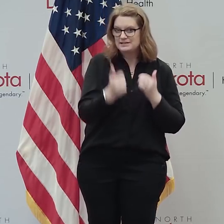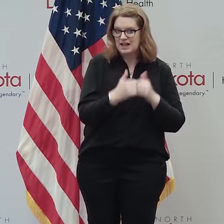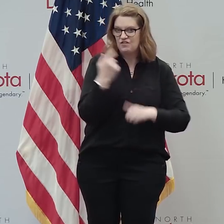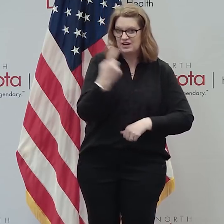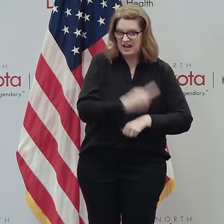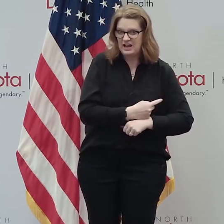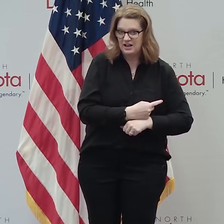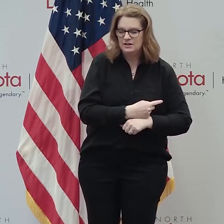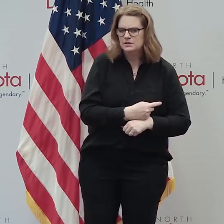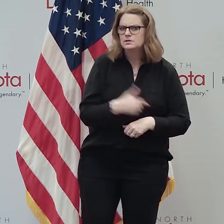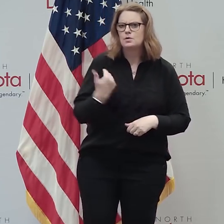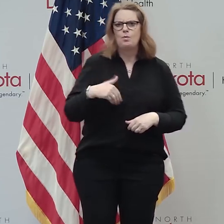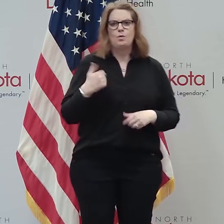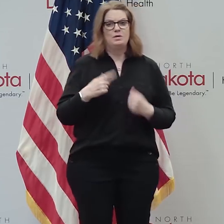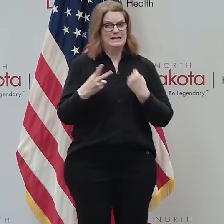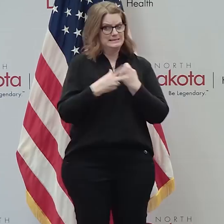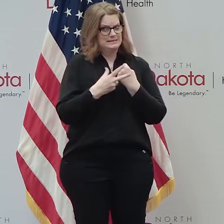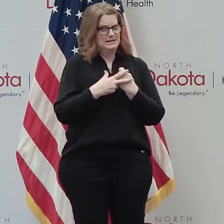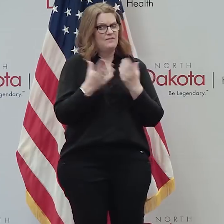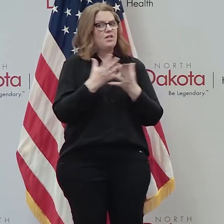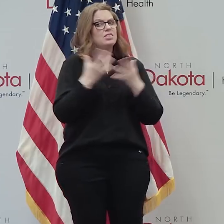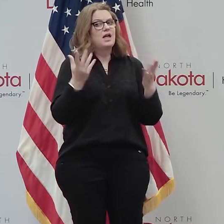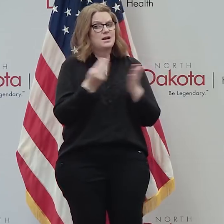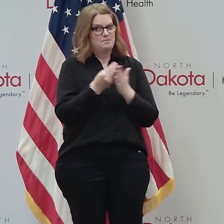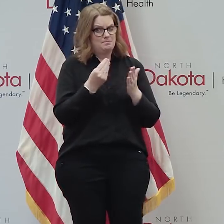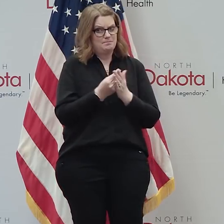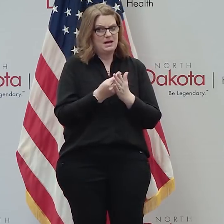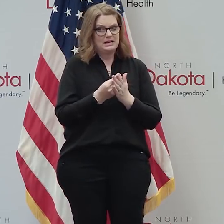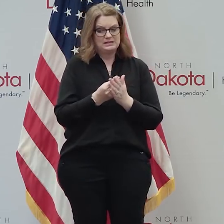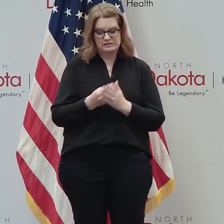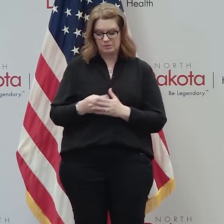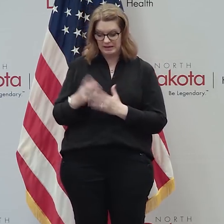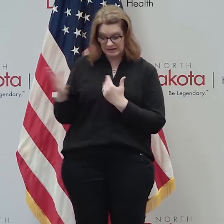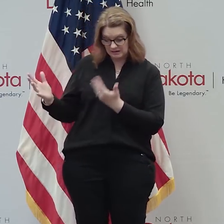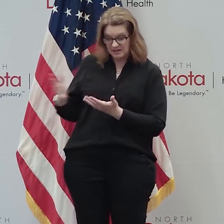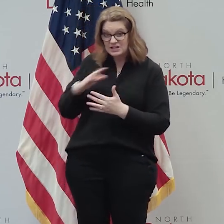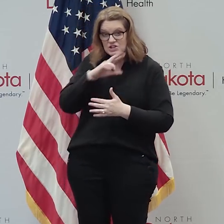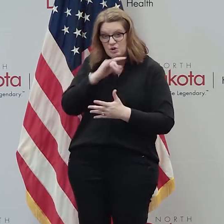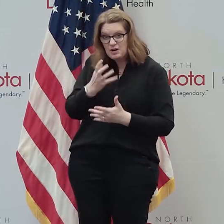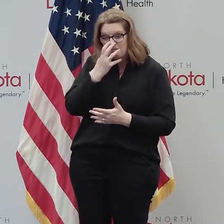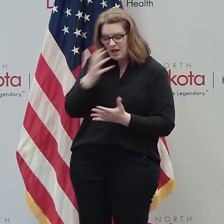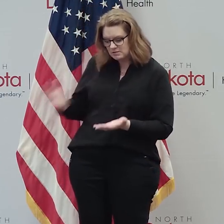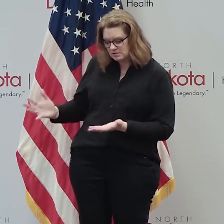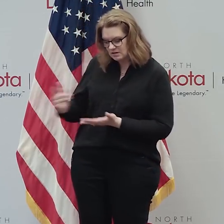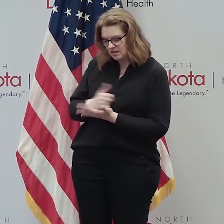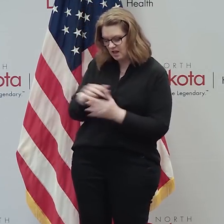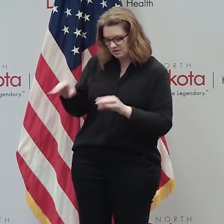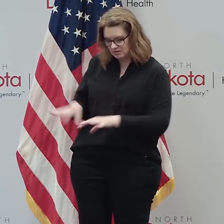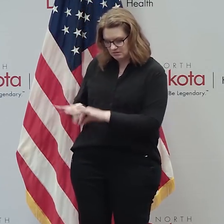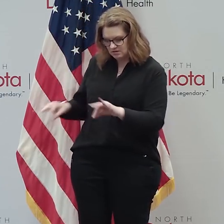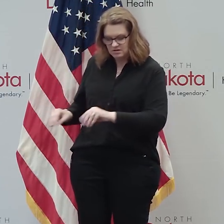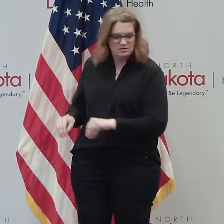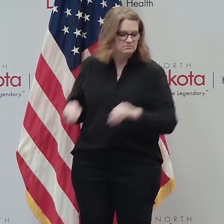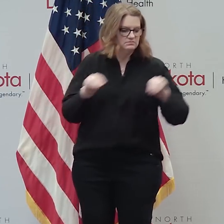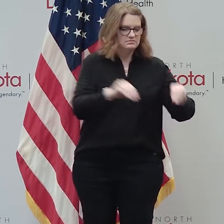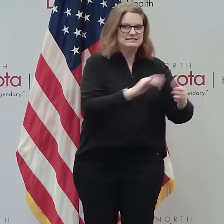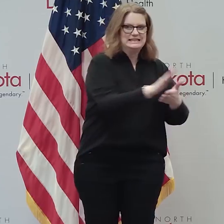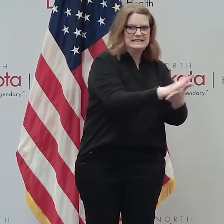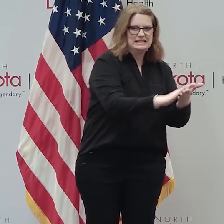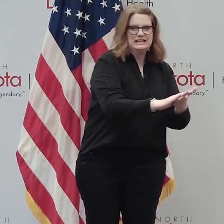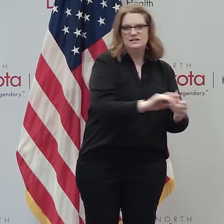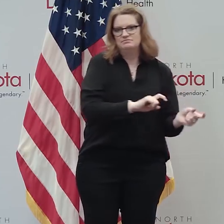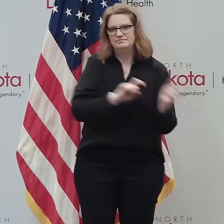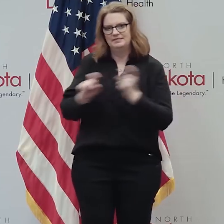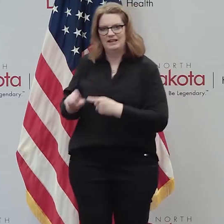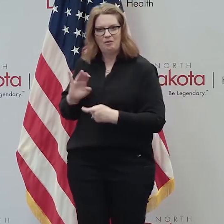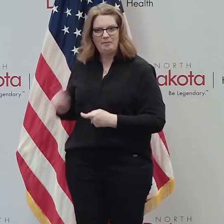And so again, tremendous savings for all of the people that need and will continue to need the N95 masks going forward. When we